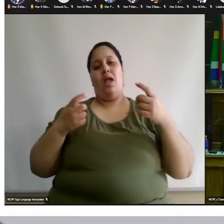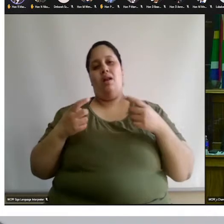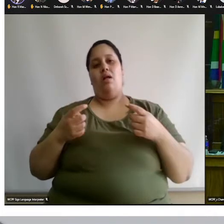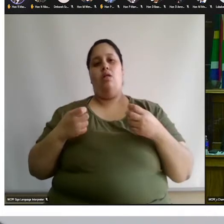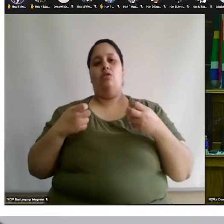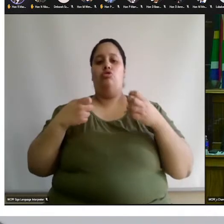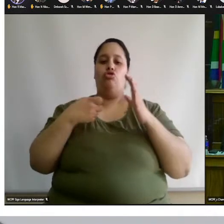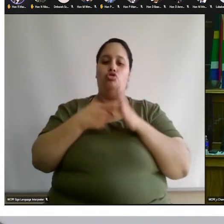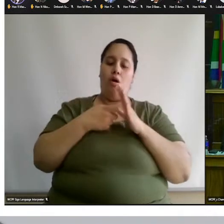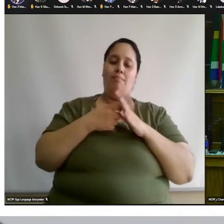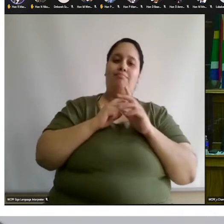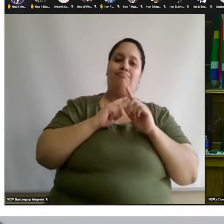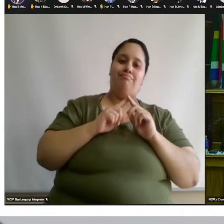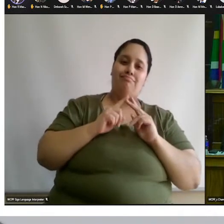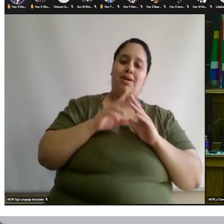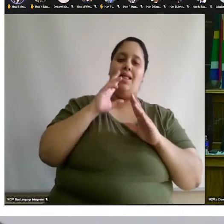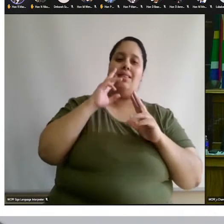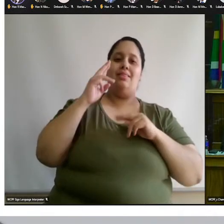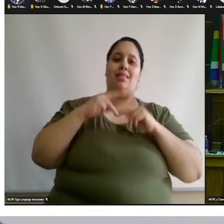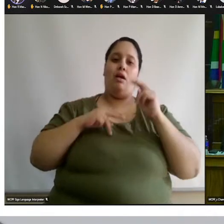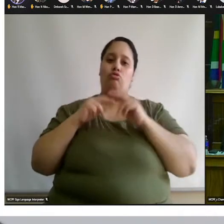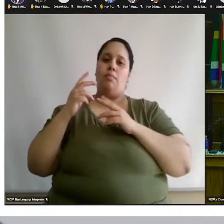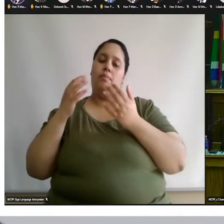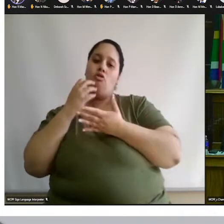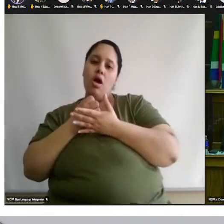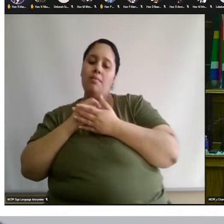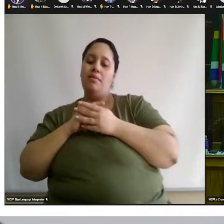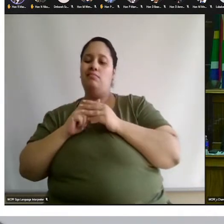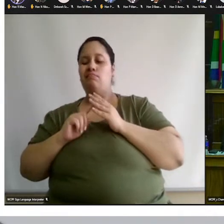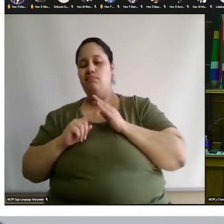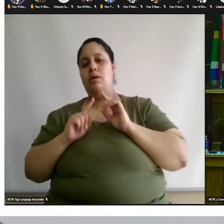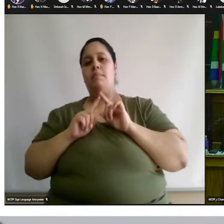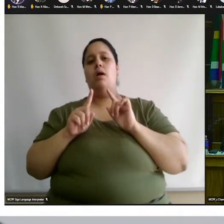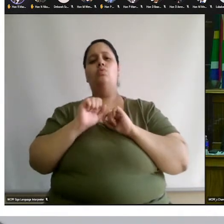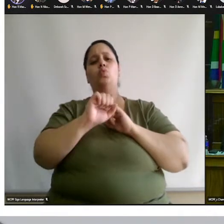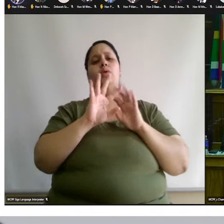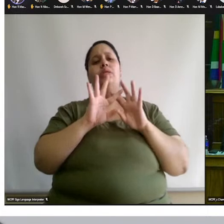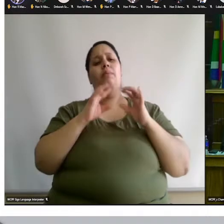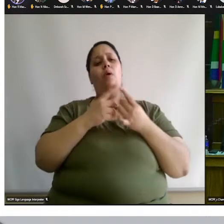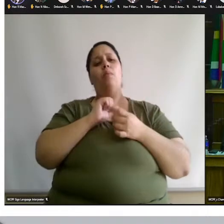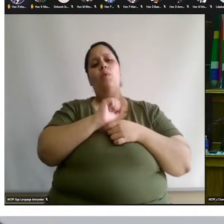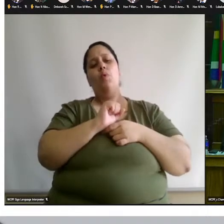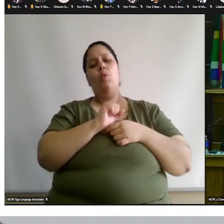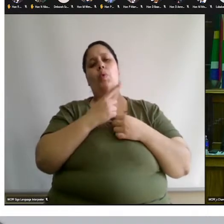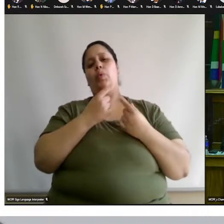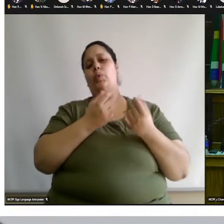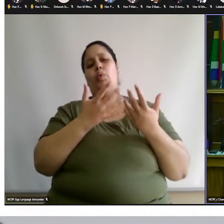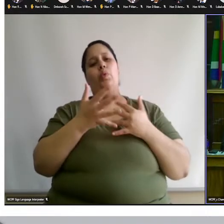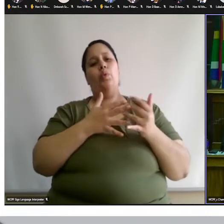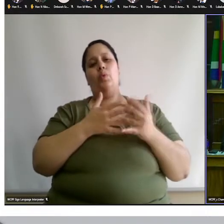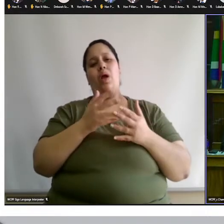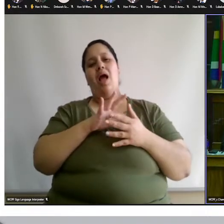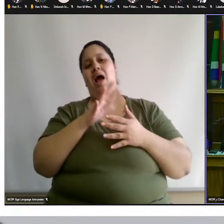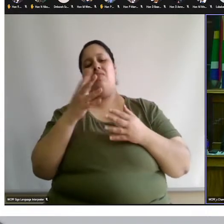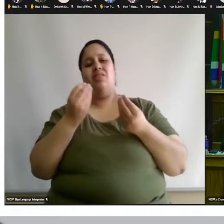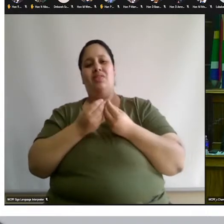and the township economy, what else is the Minister and his department doing in the township economy? Thank you.